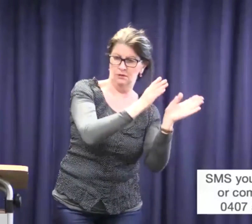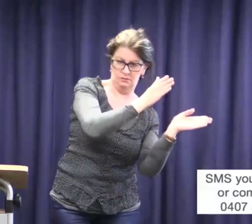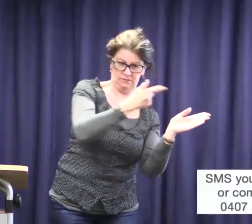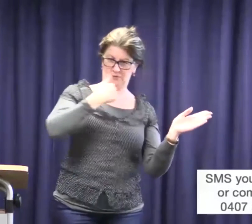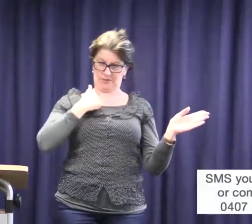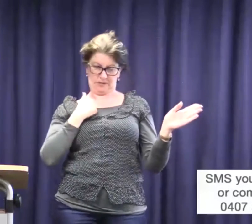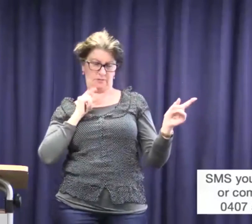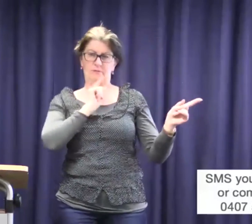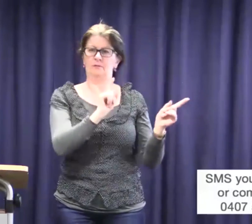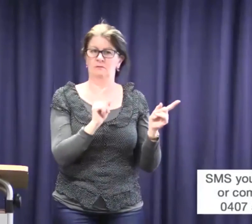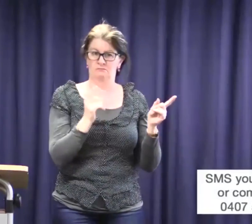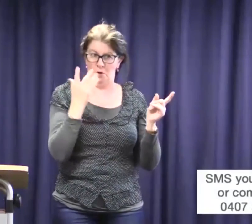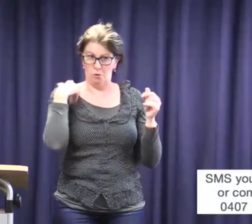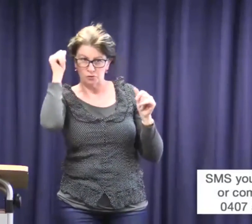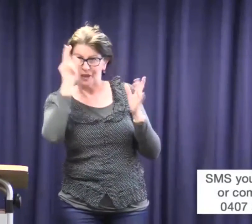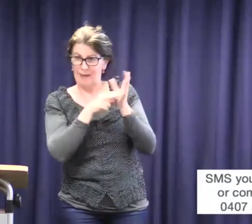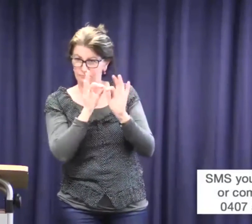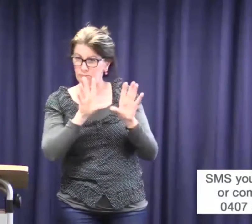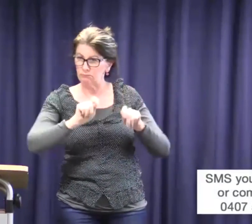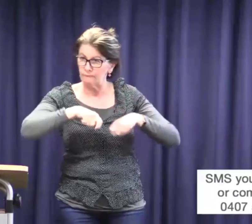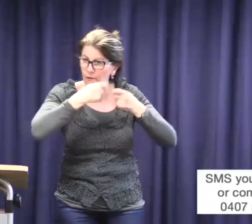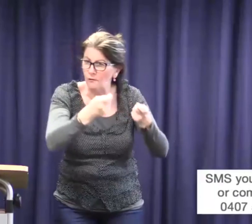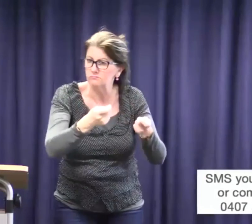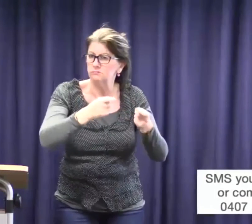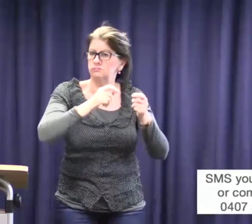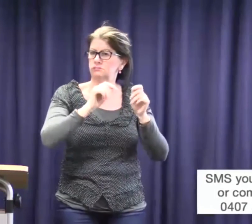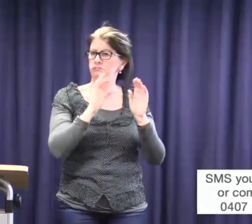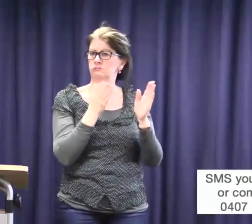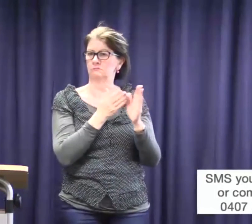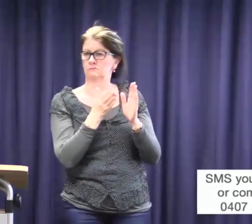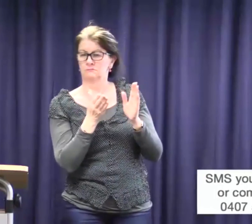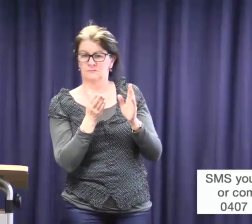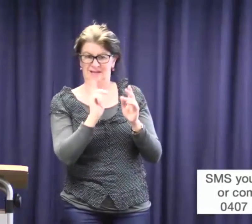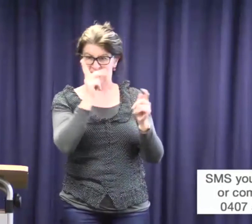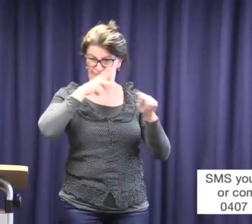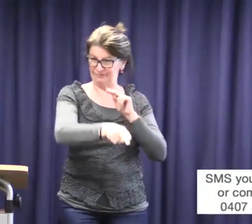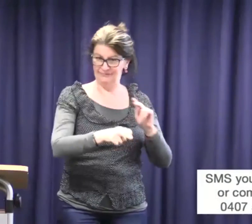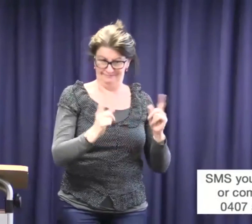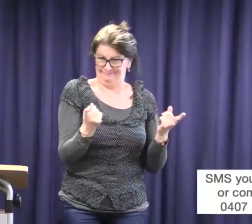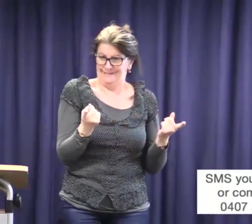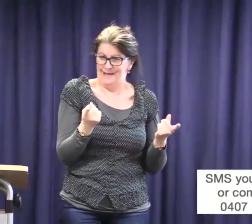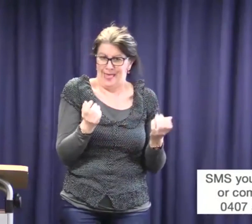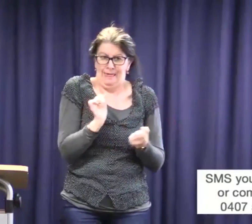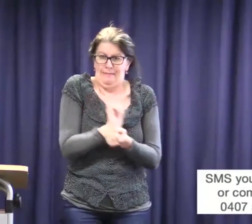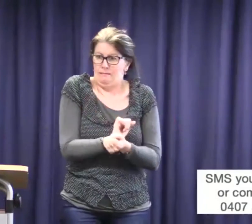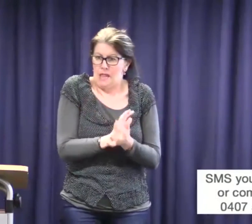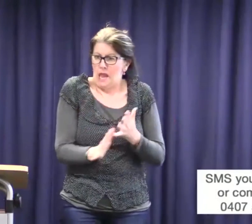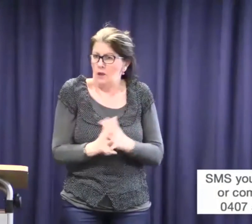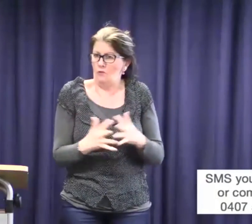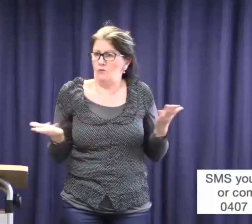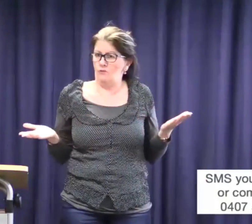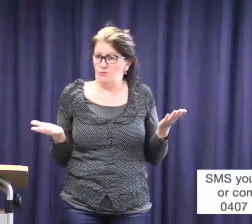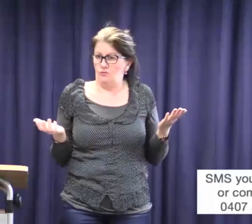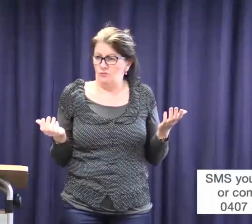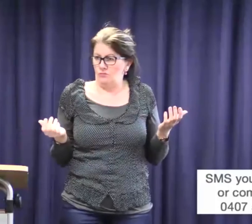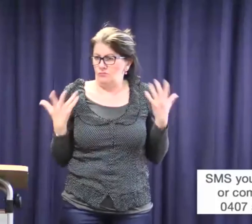you know, when he has NABS appointments, medical appointments, when he has medical appointments, I'd like to book an interpreter via NABS so that